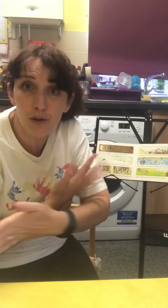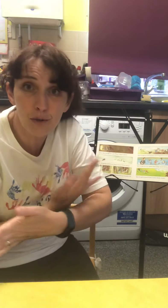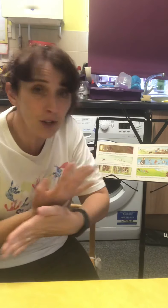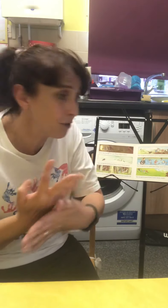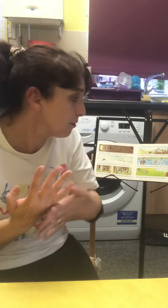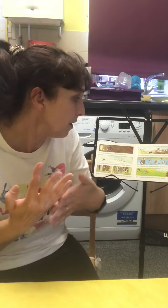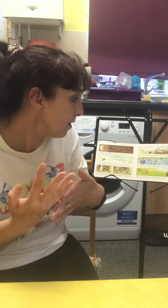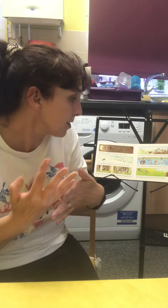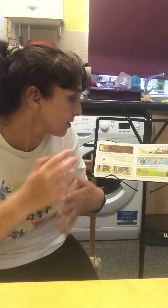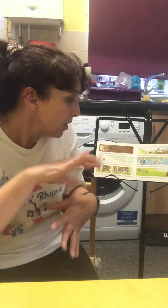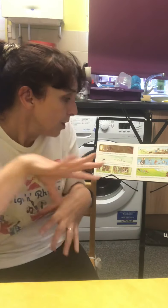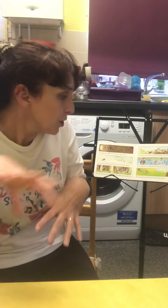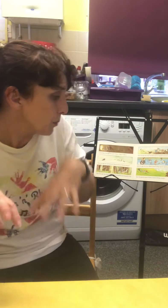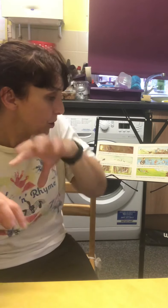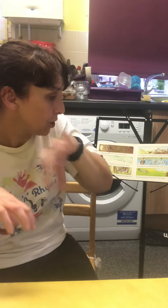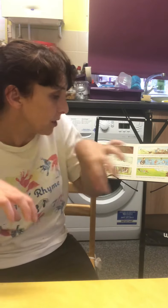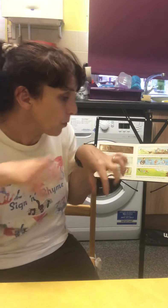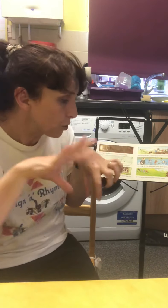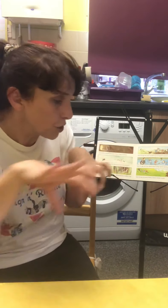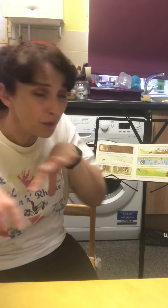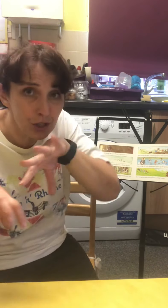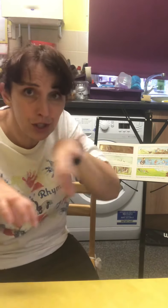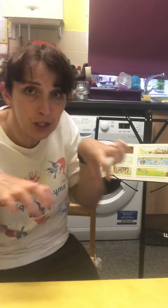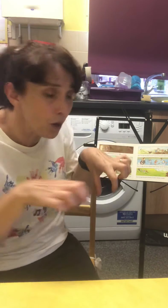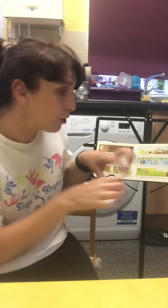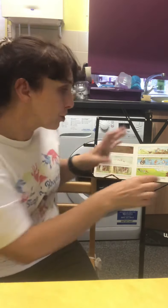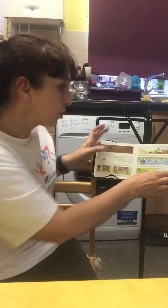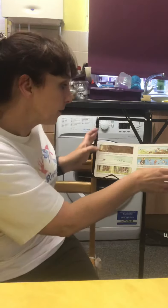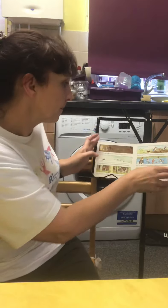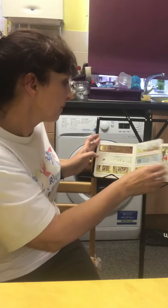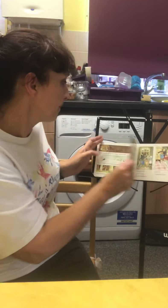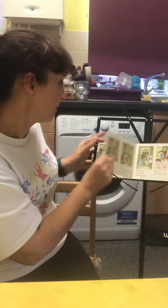the grass, swishy swash, swishy swash.